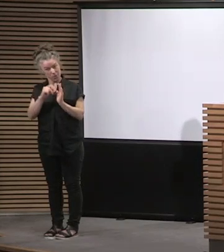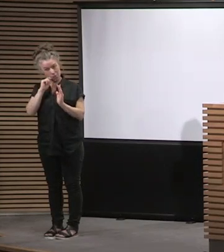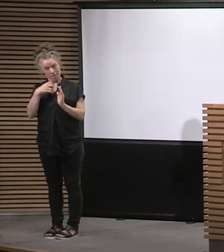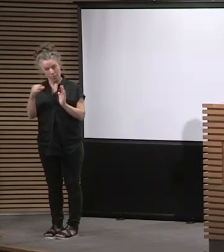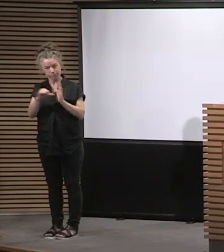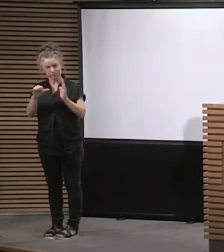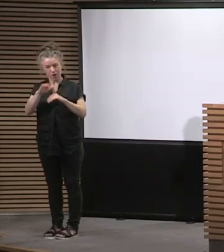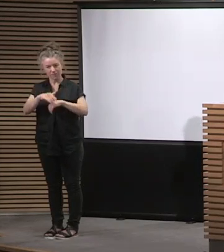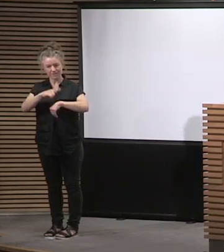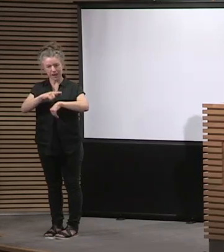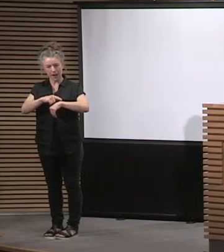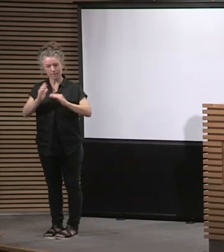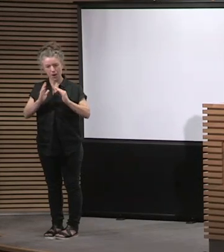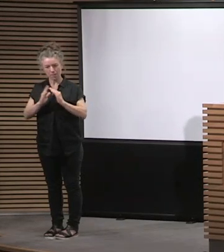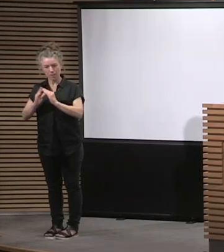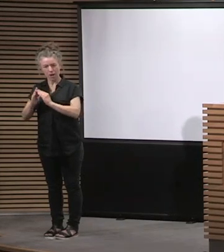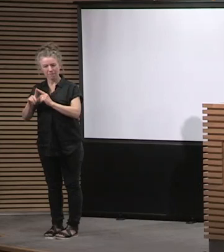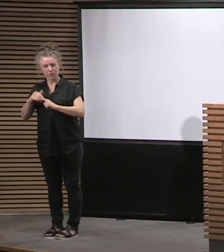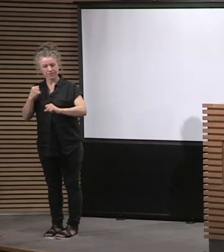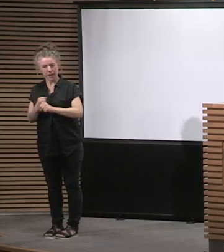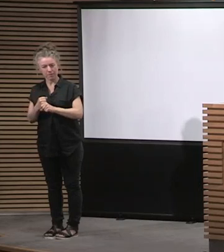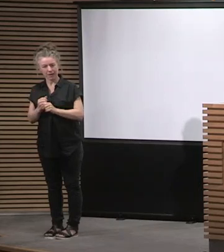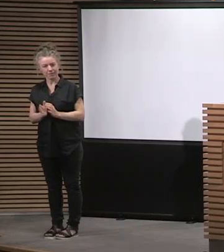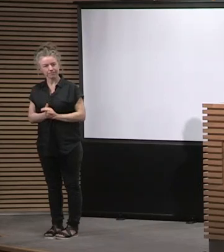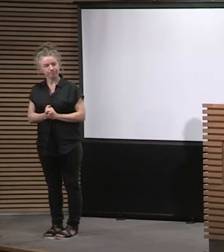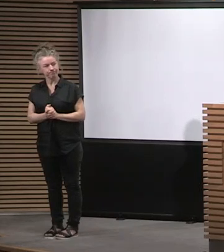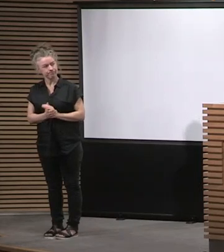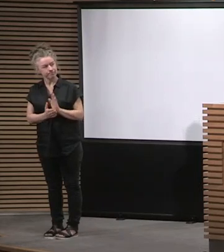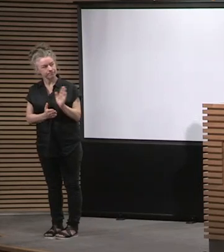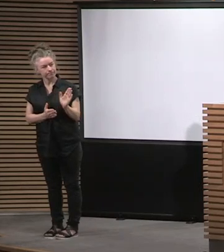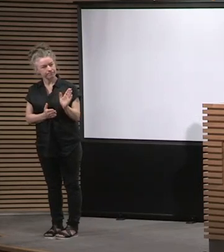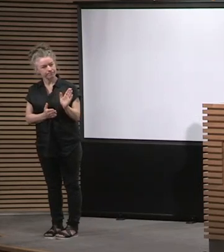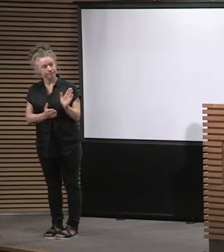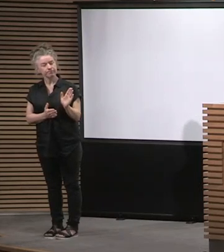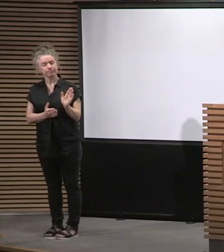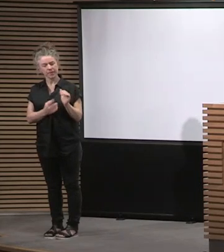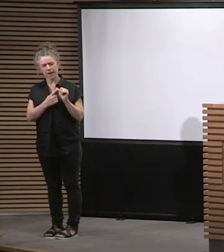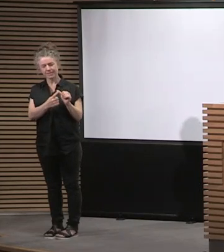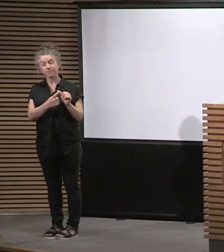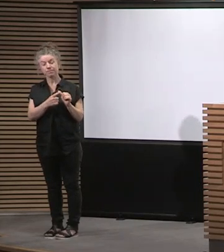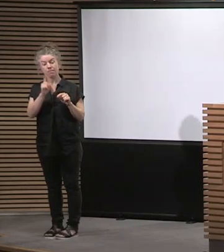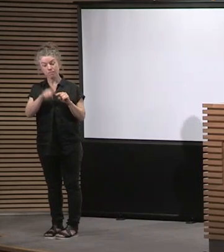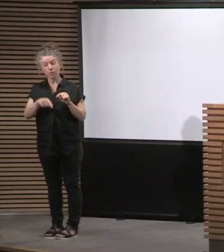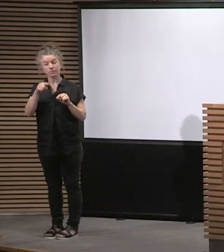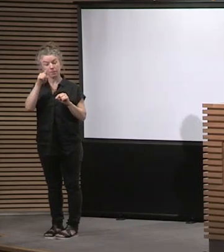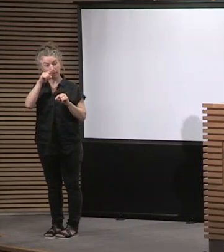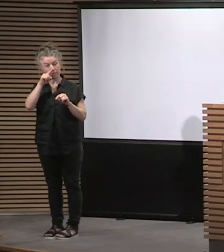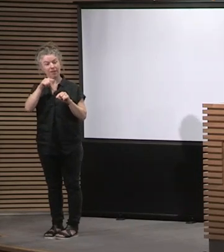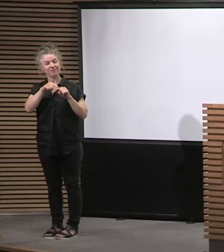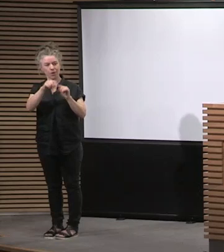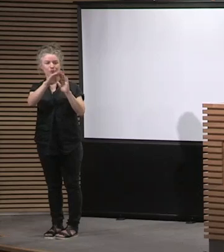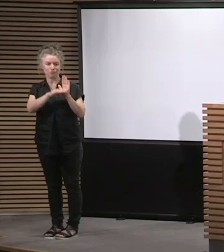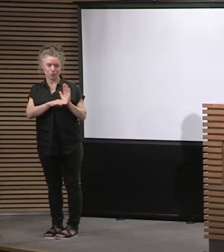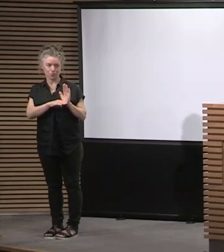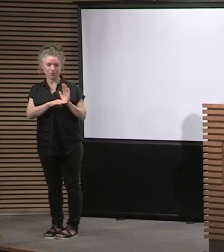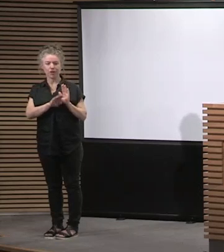compliance? I think what we're seeing is generally people are adhering to the advice and they are staying in isolation. The